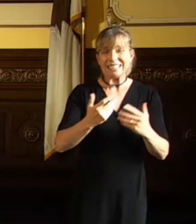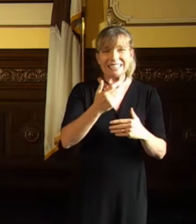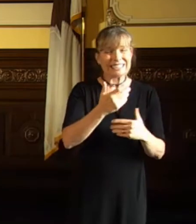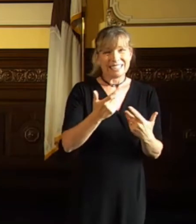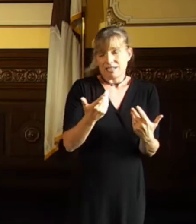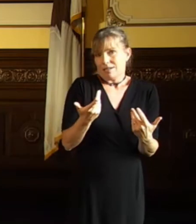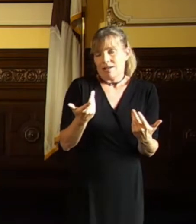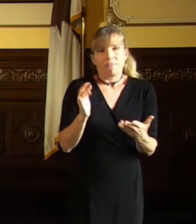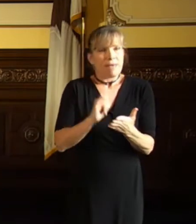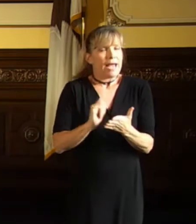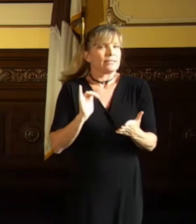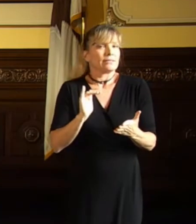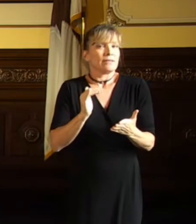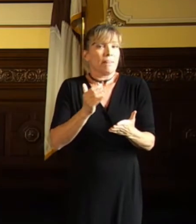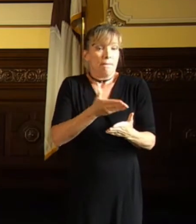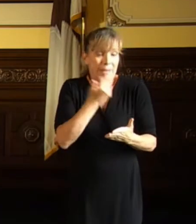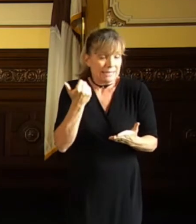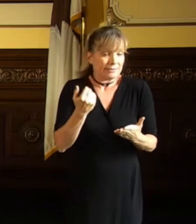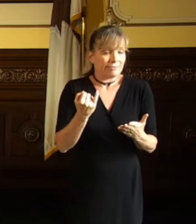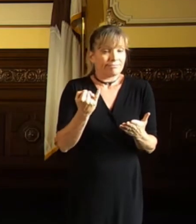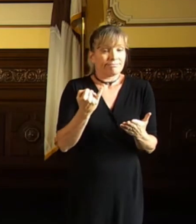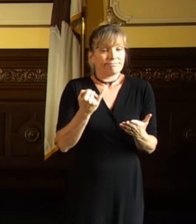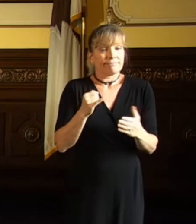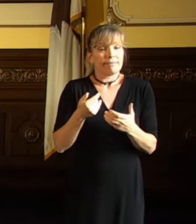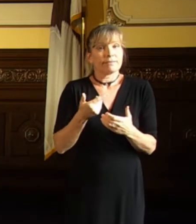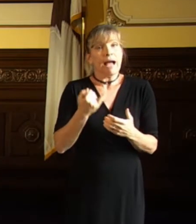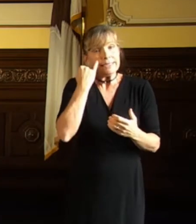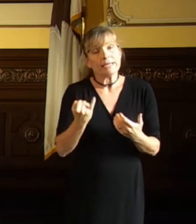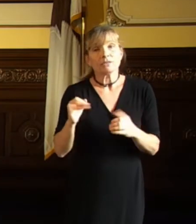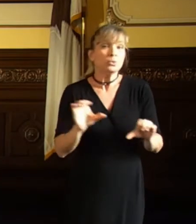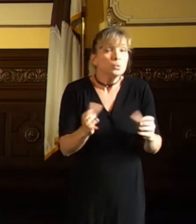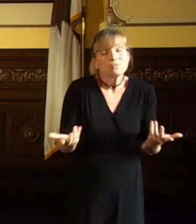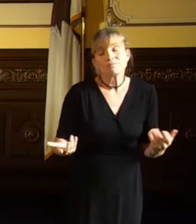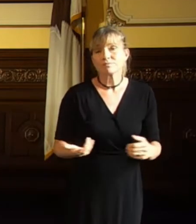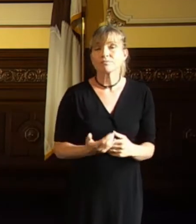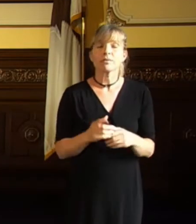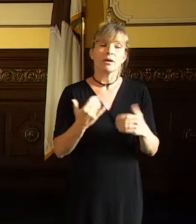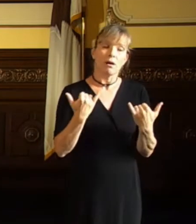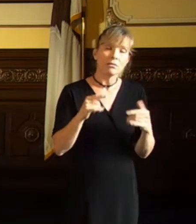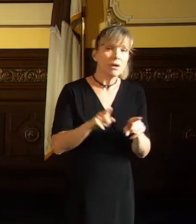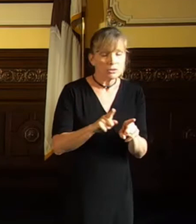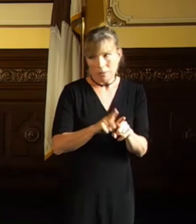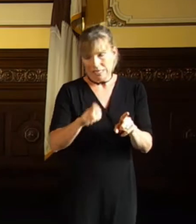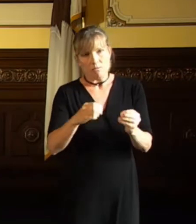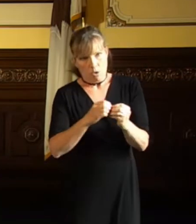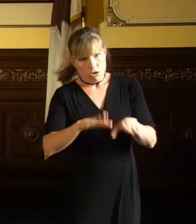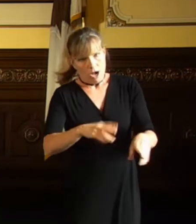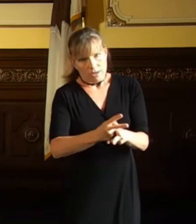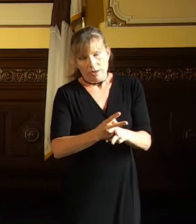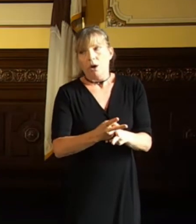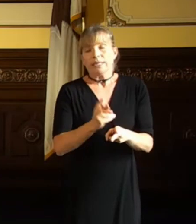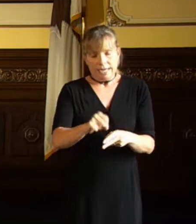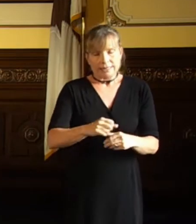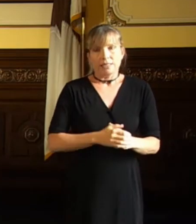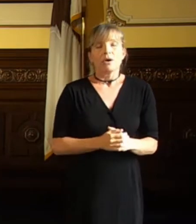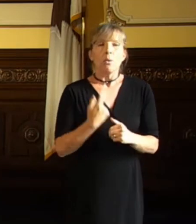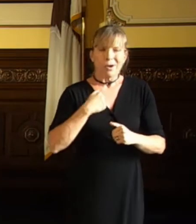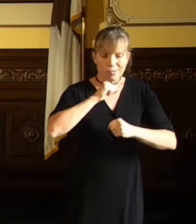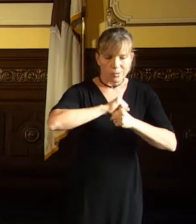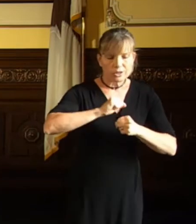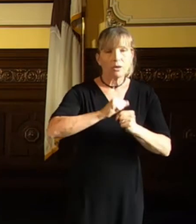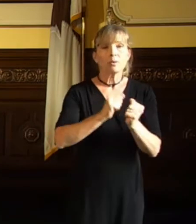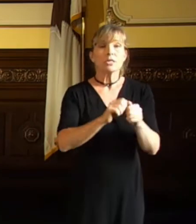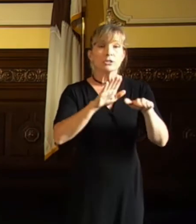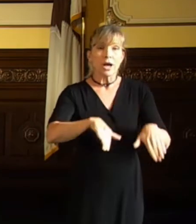facilities has been the best thing to do. Now, we also need much more childcare. And so we're working